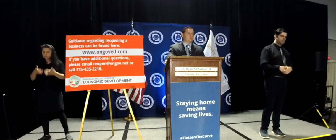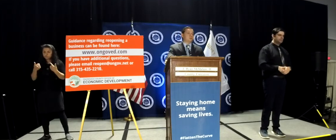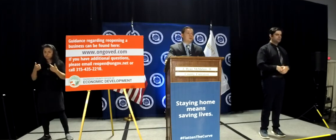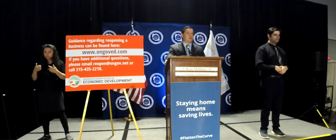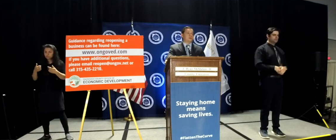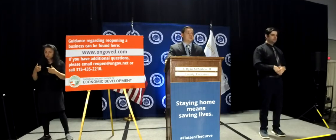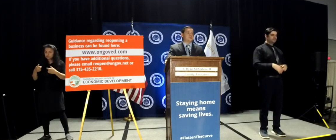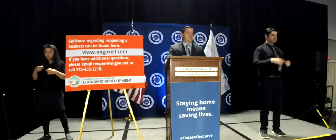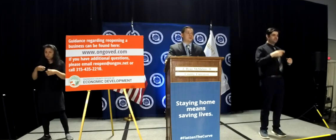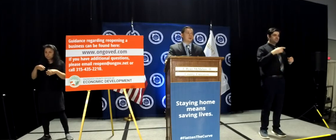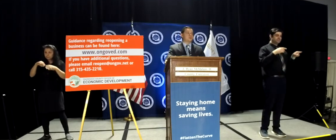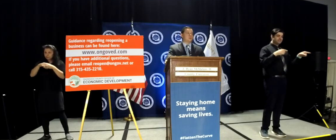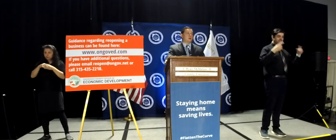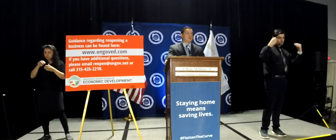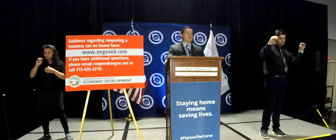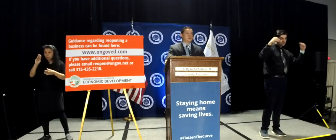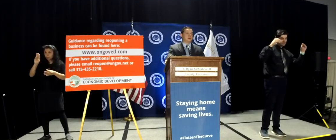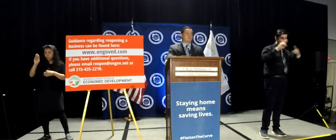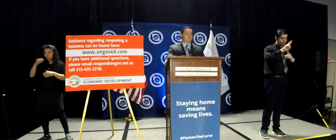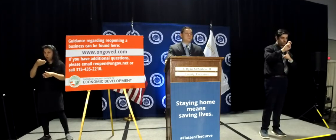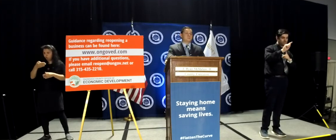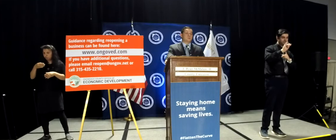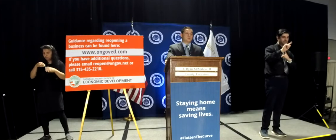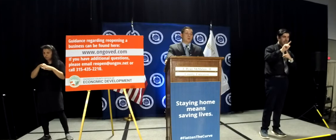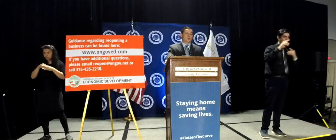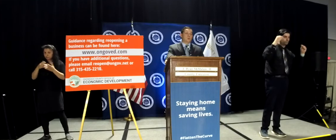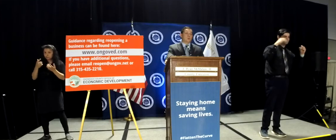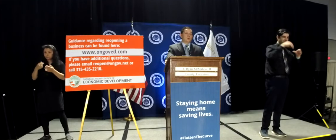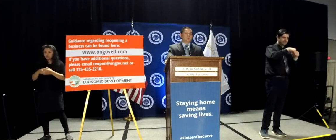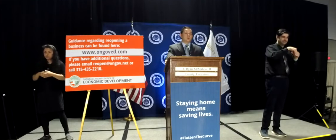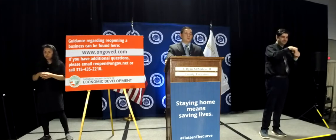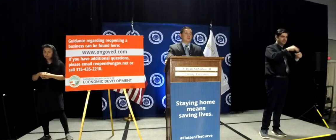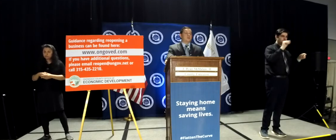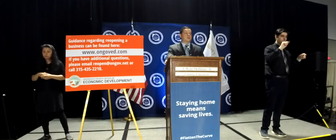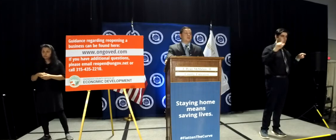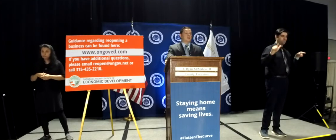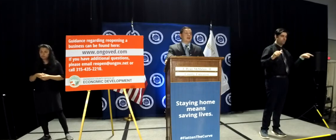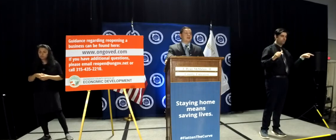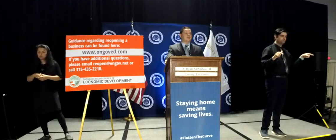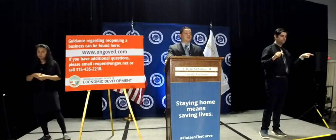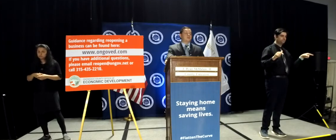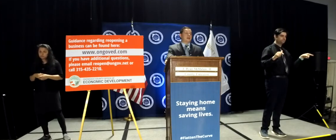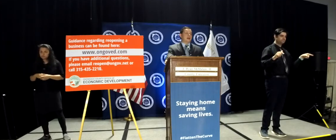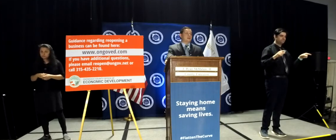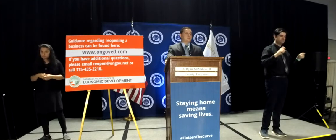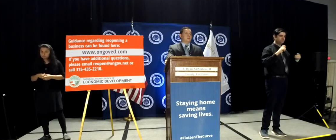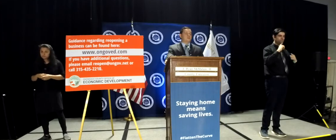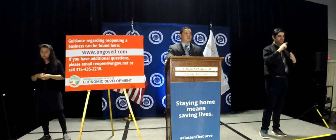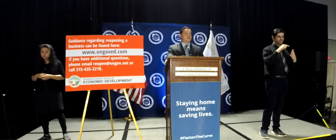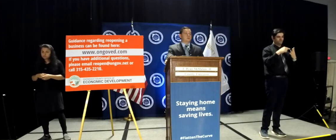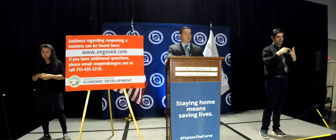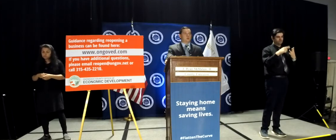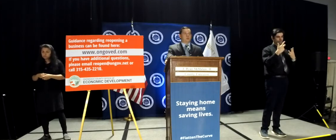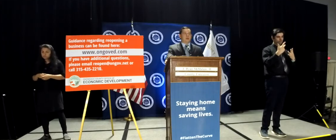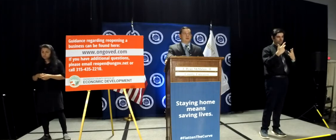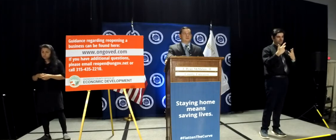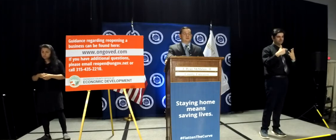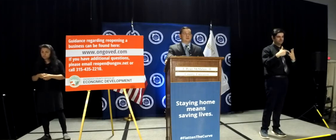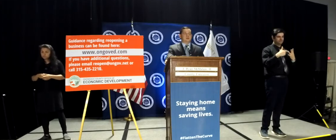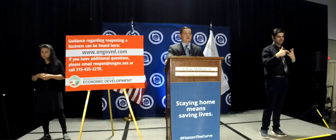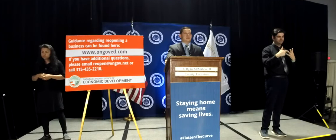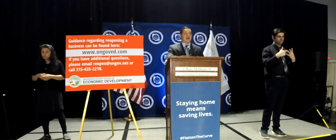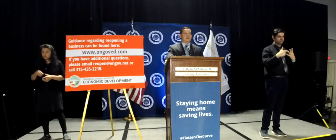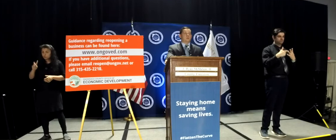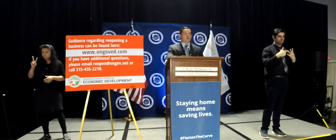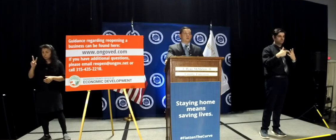There's strip malls and there's other types of malls. So there was nothing in any of the guidance about phase 2, this whole